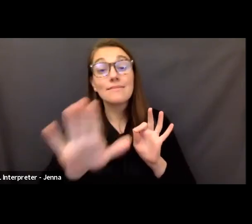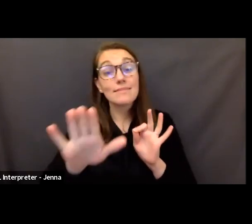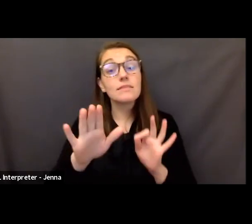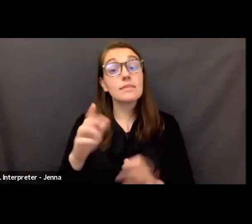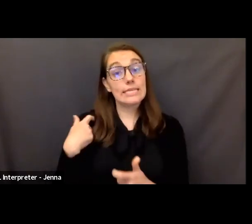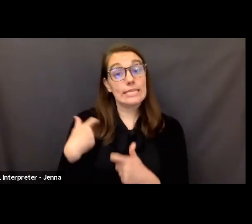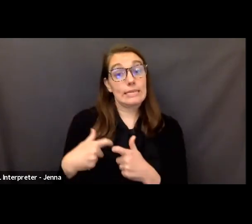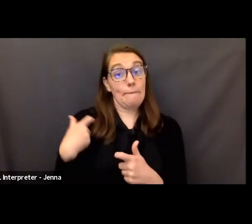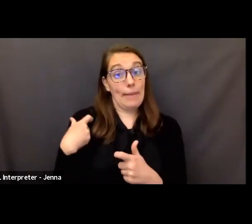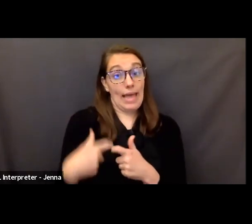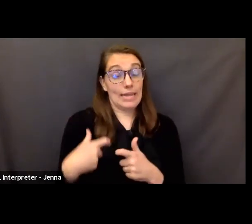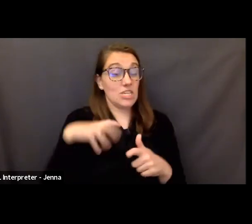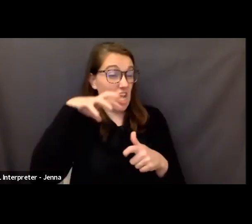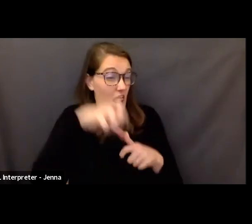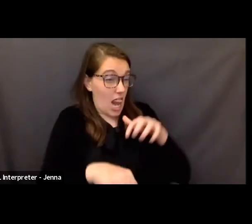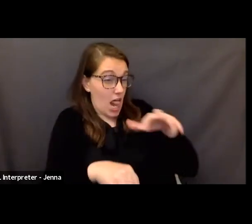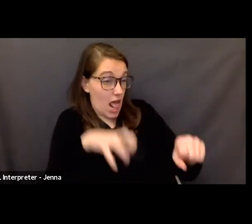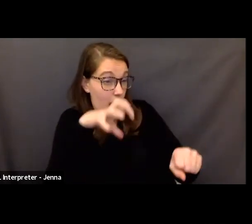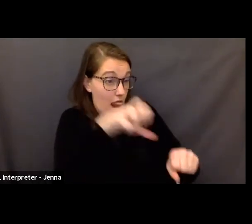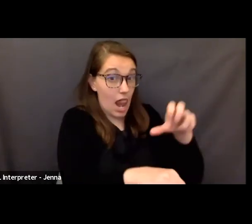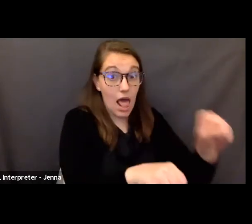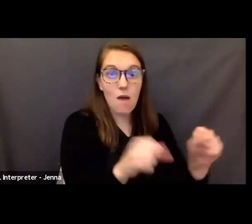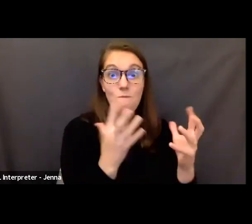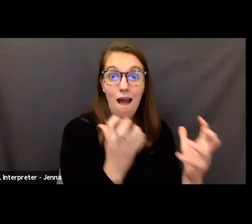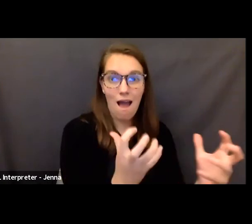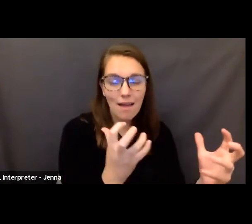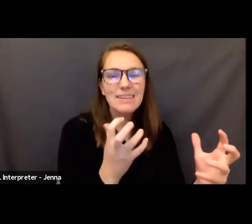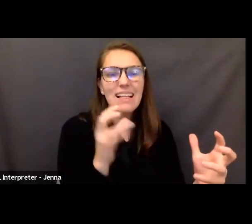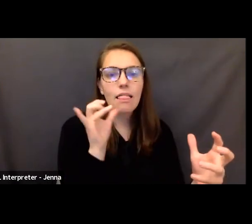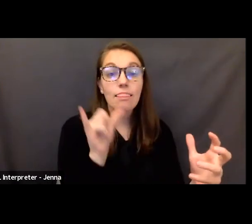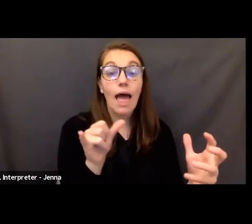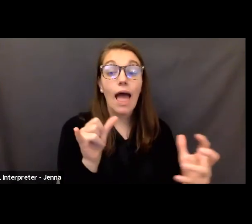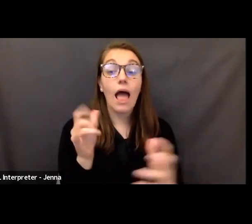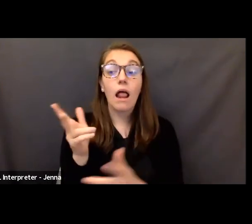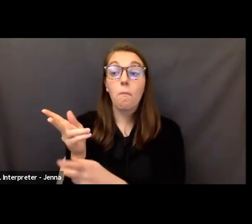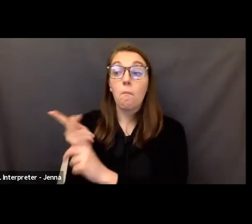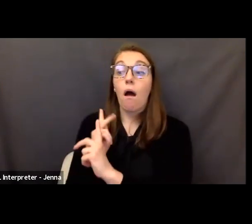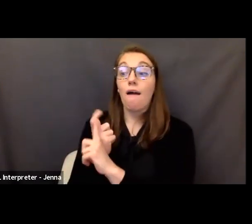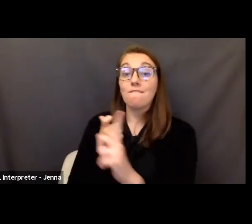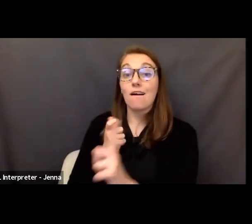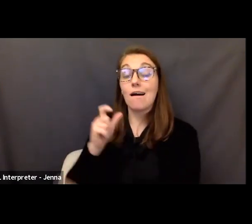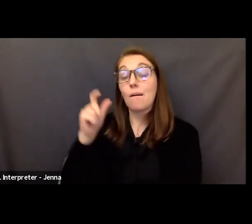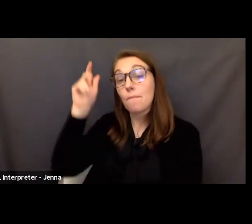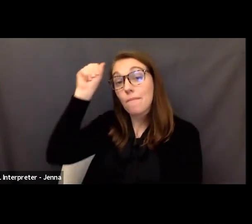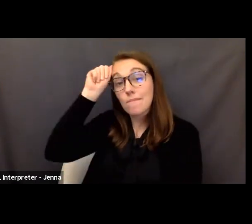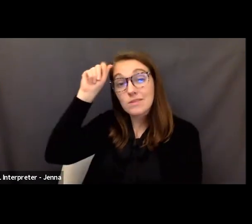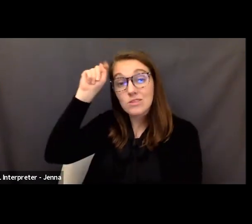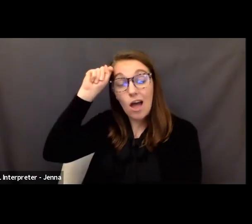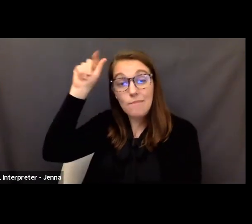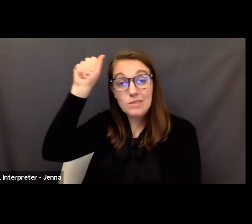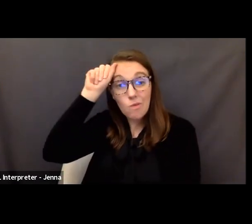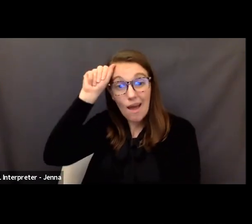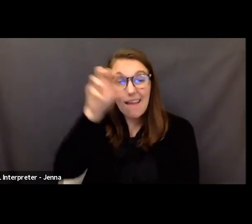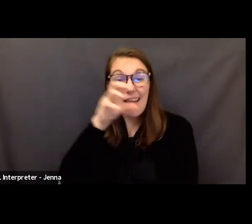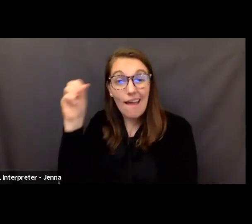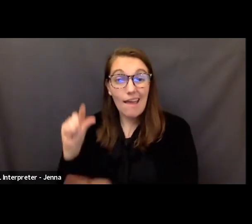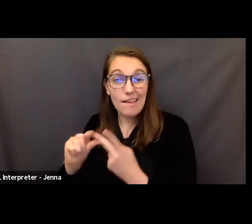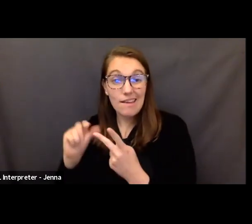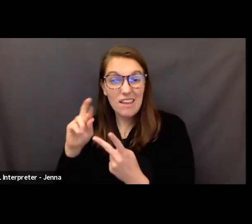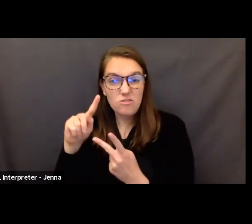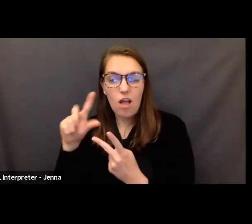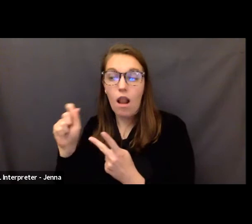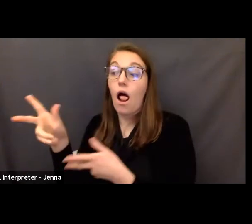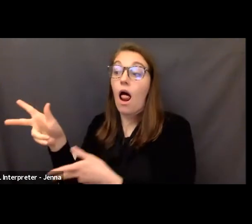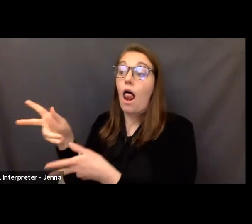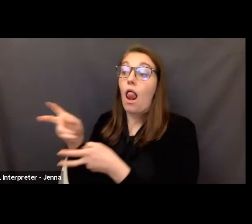colonial interests twisting what Aquinas and Aristotle say about persons who actually lack the use of reason, and